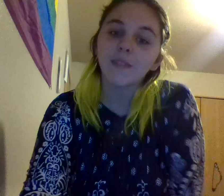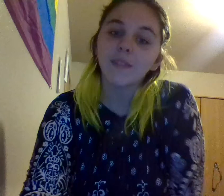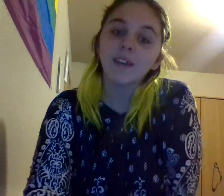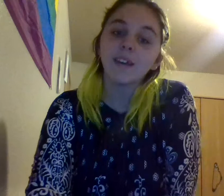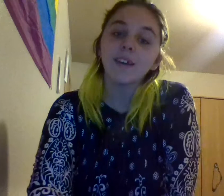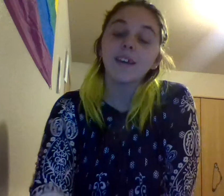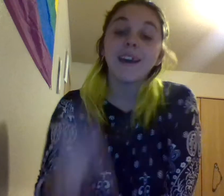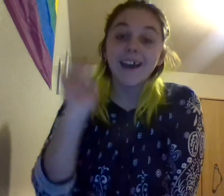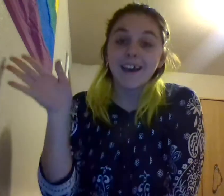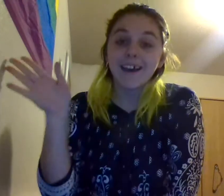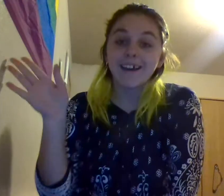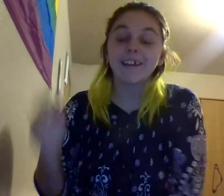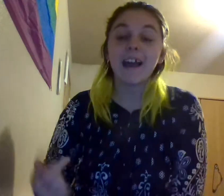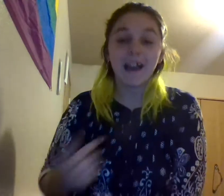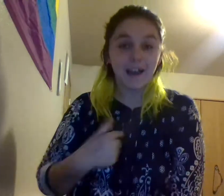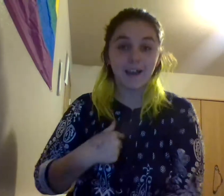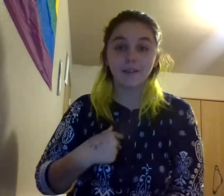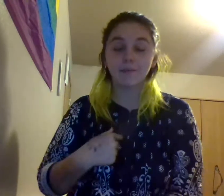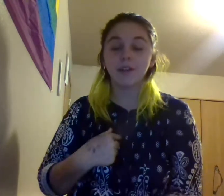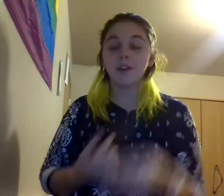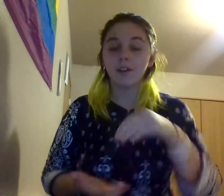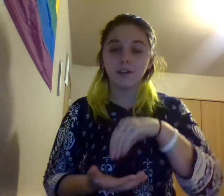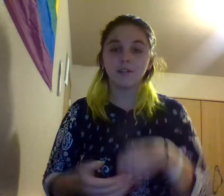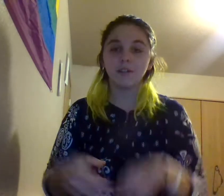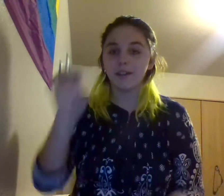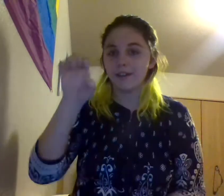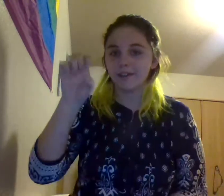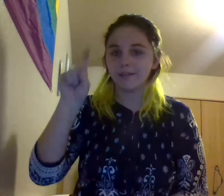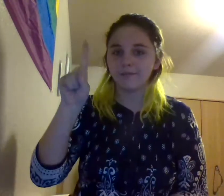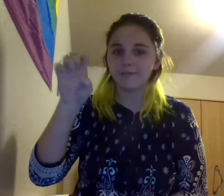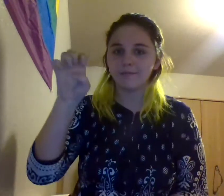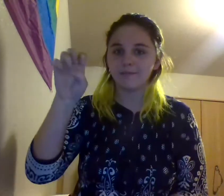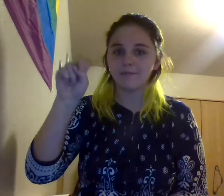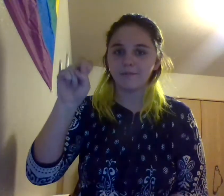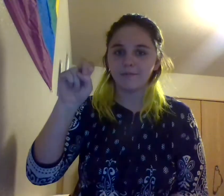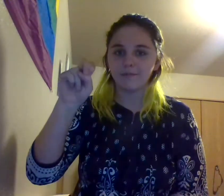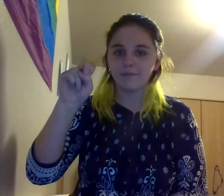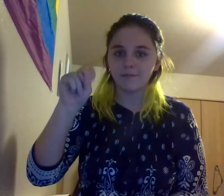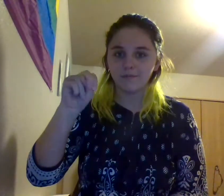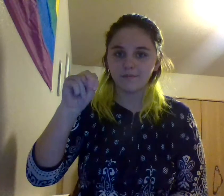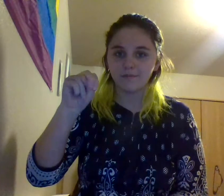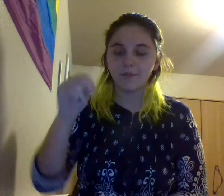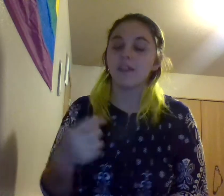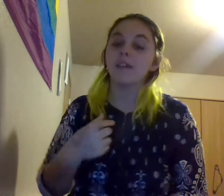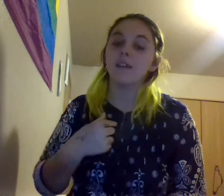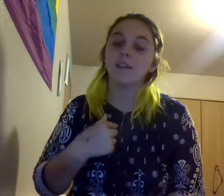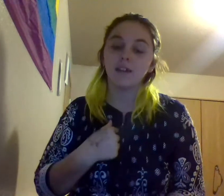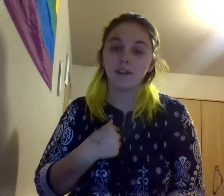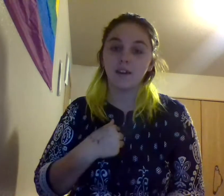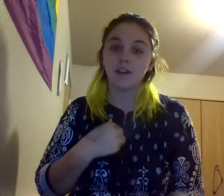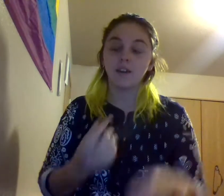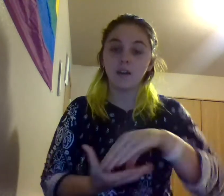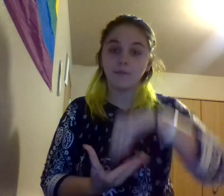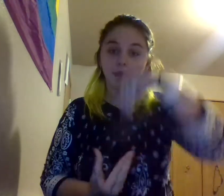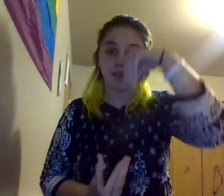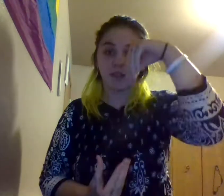Hi, I'm Eden and I am learning